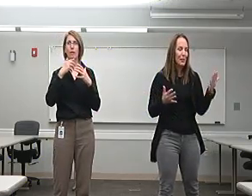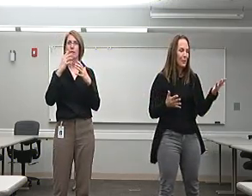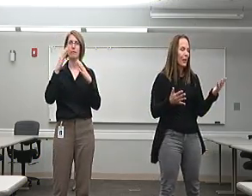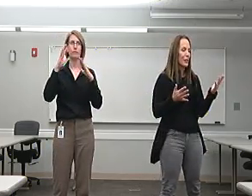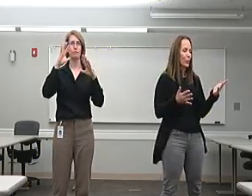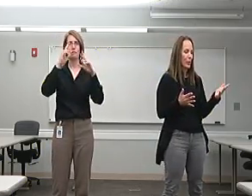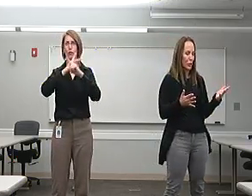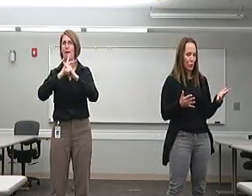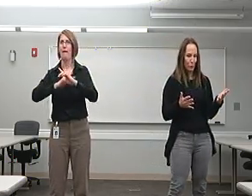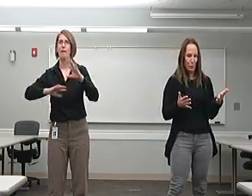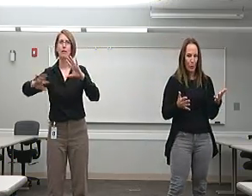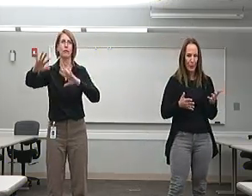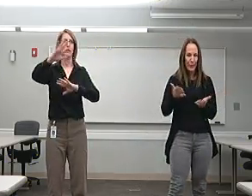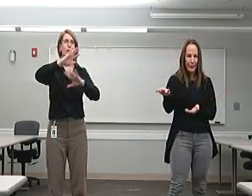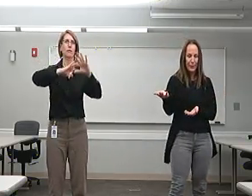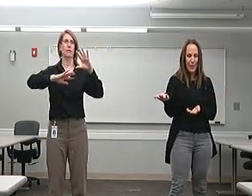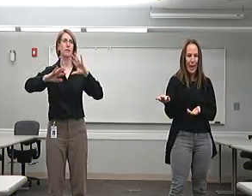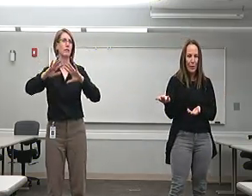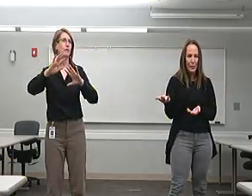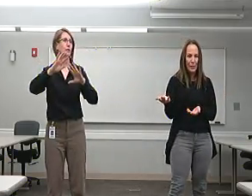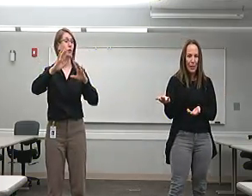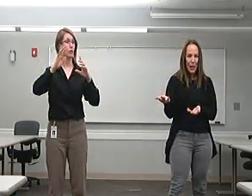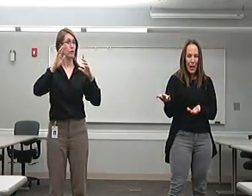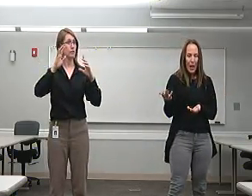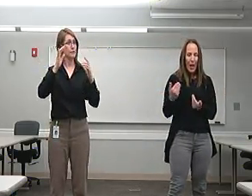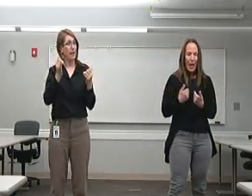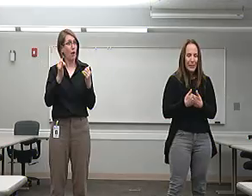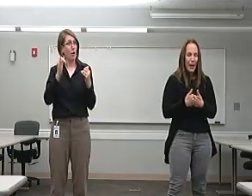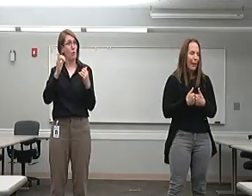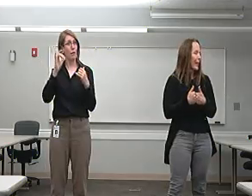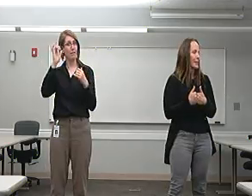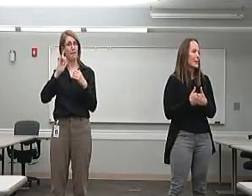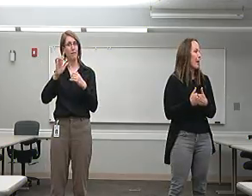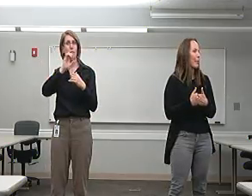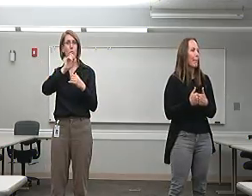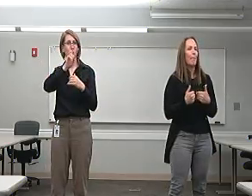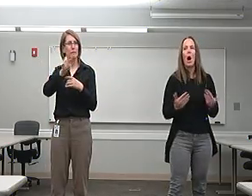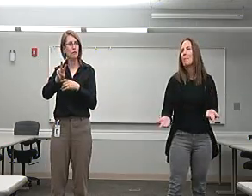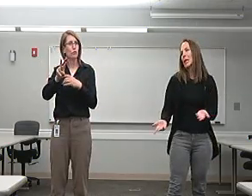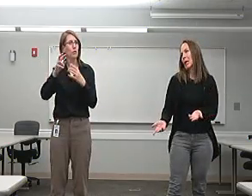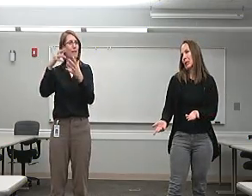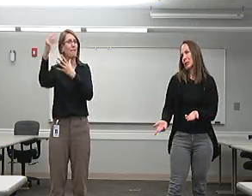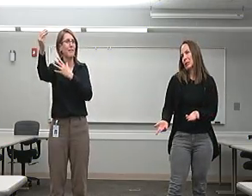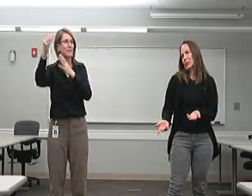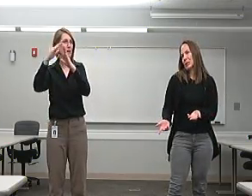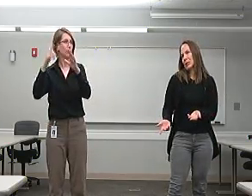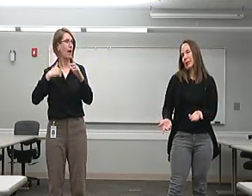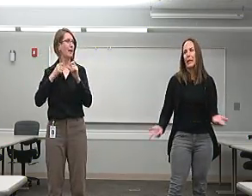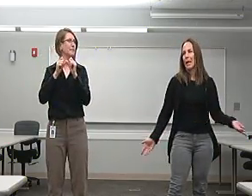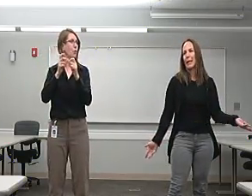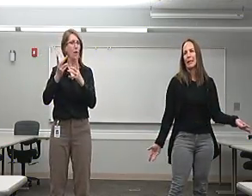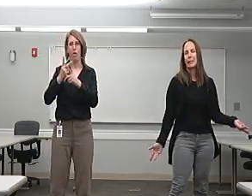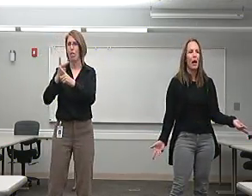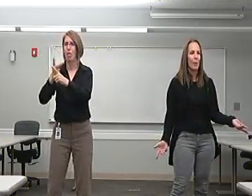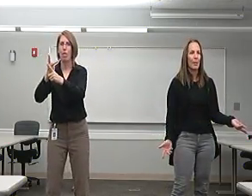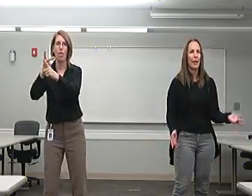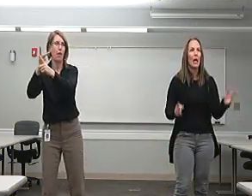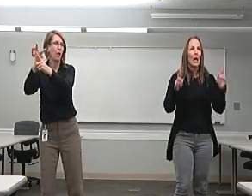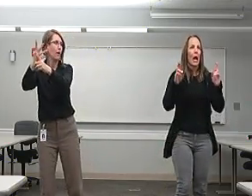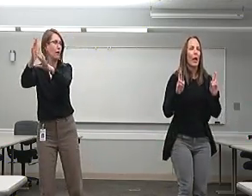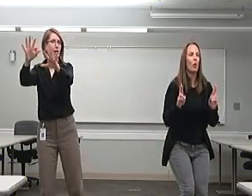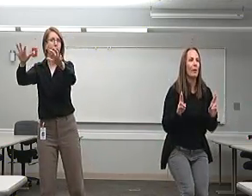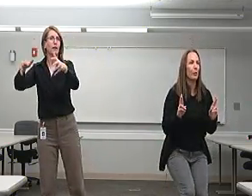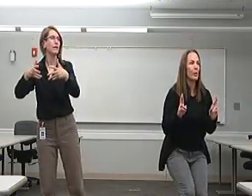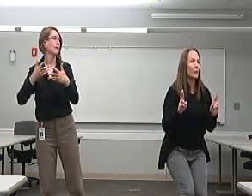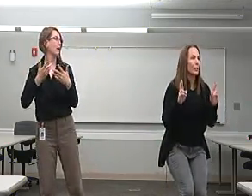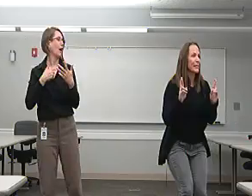22, when Leah leaves the house, as I can't stop momming Leah, I can't stop. I'm like, I hope everyone